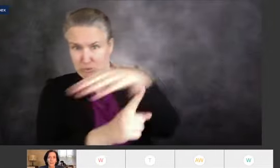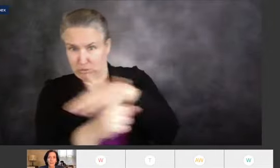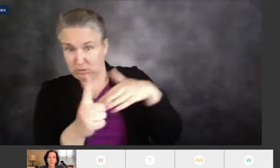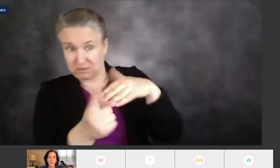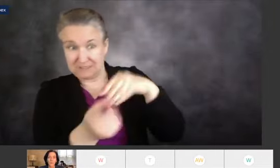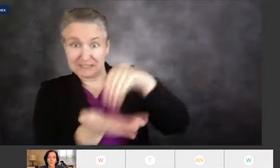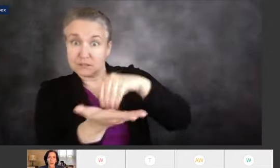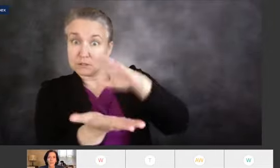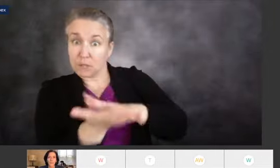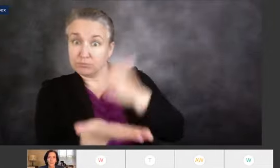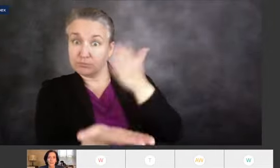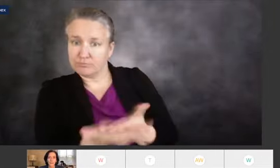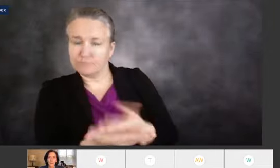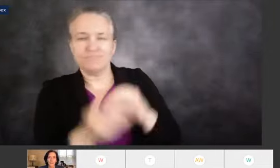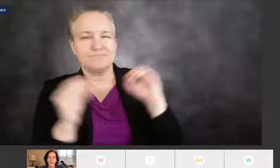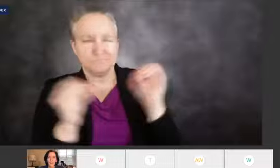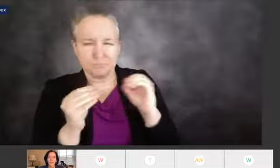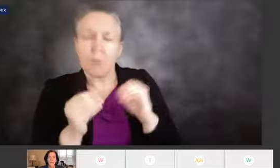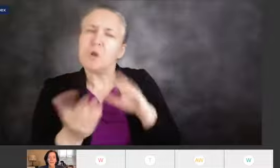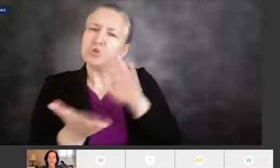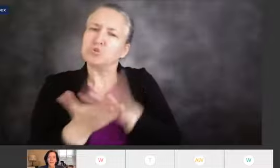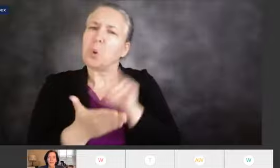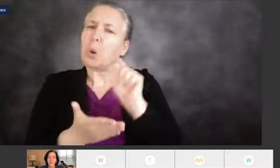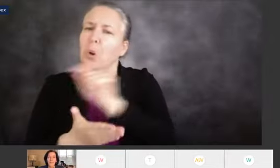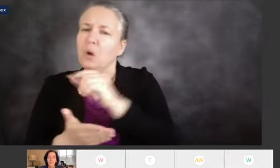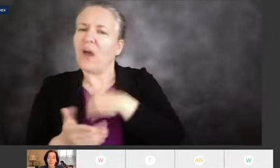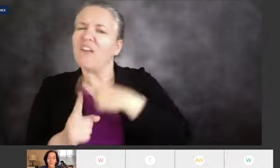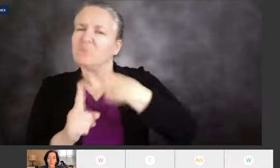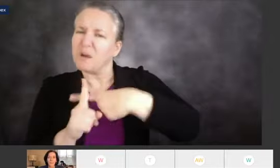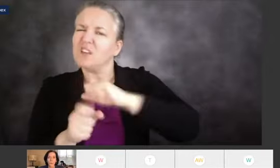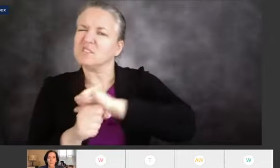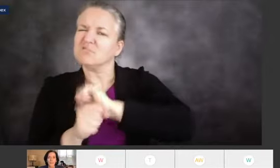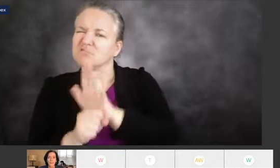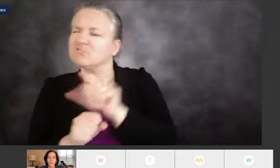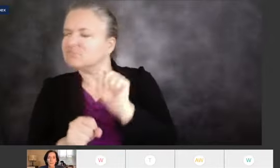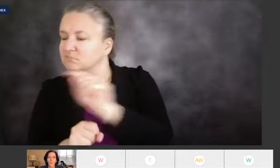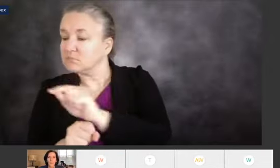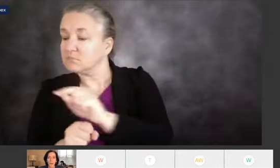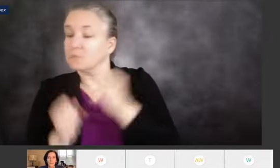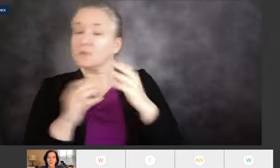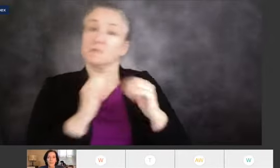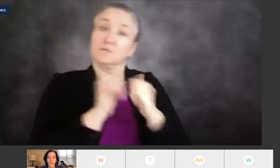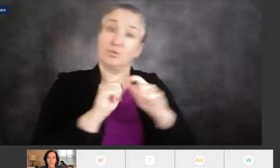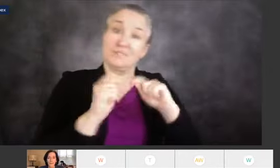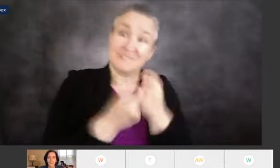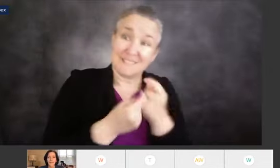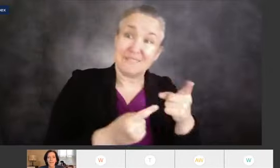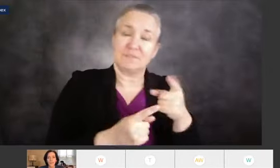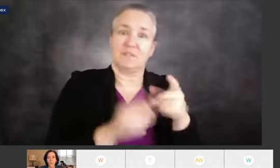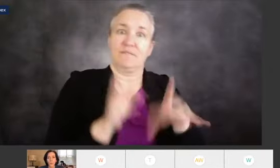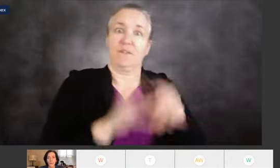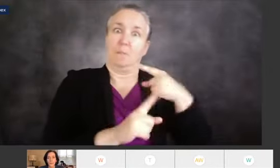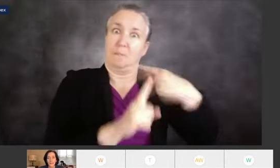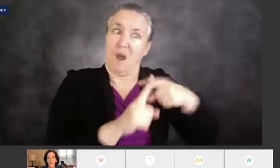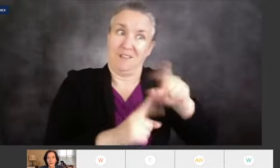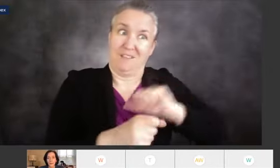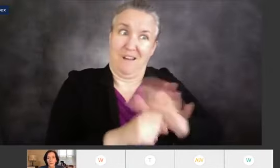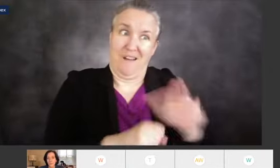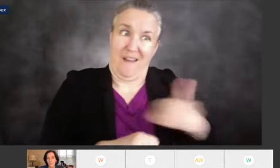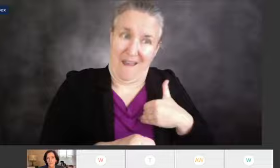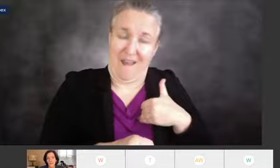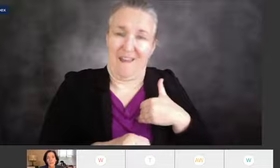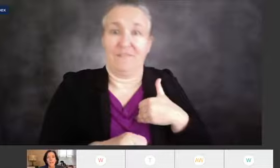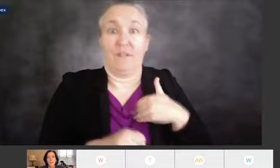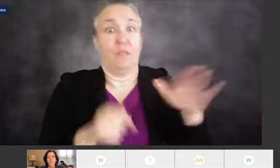had plenty of schools with positive cases. We've had many, many sports teams with positive cases and had to quarantine